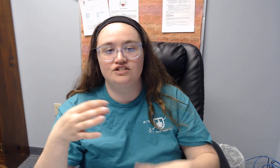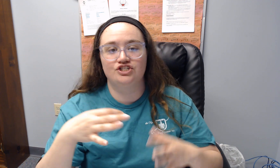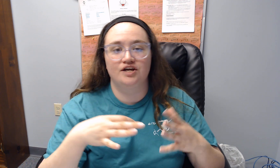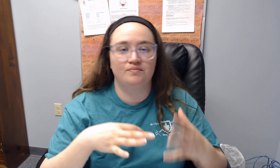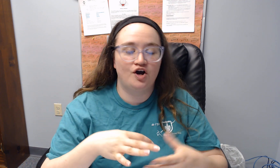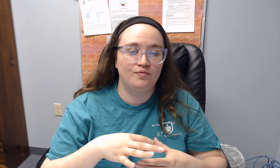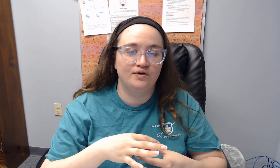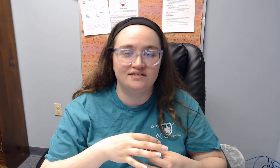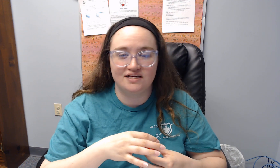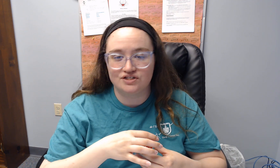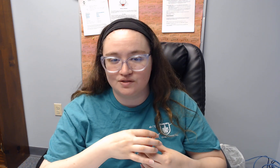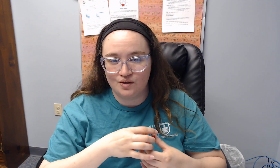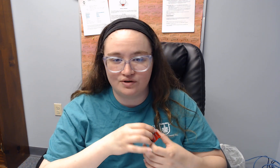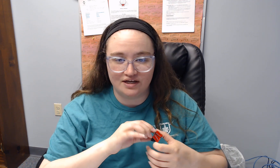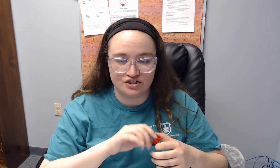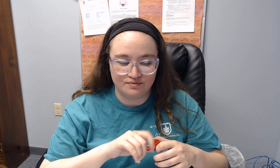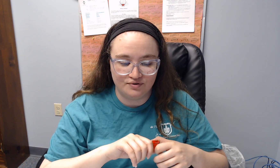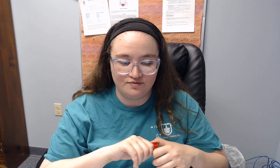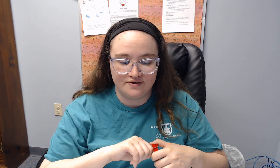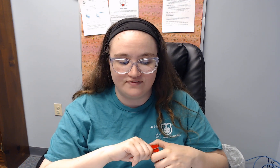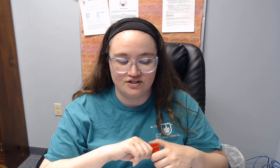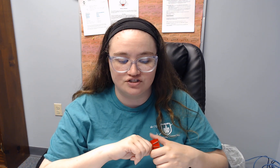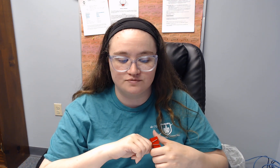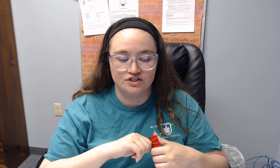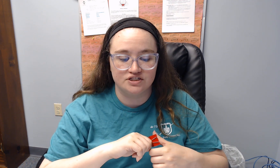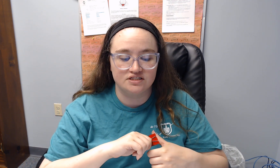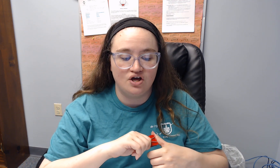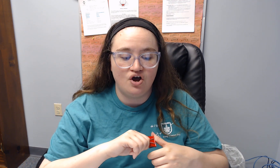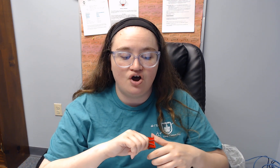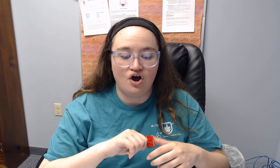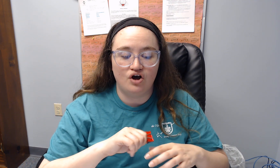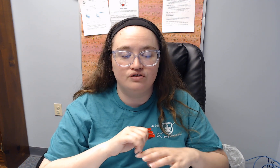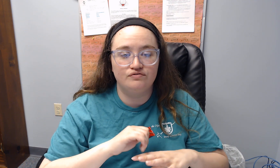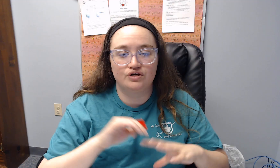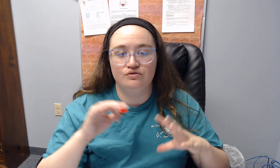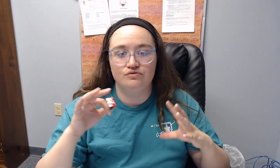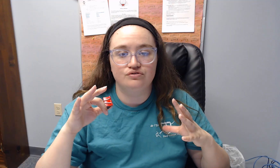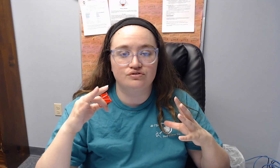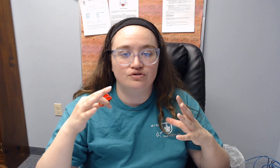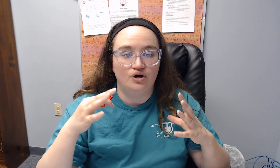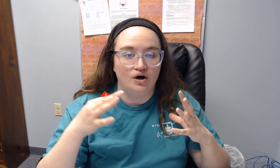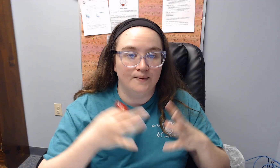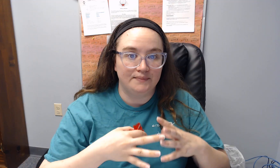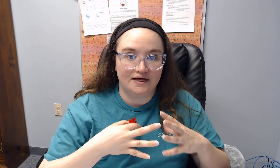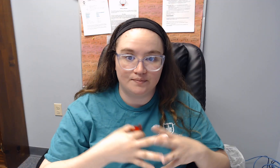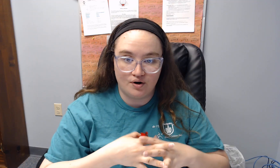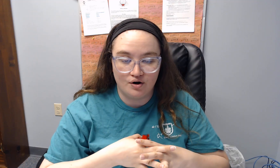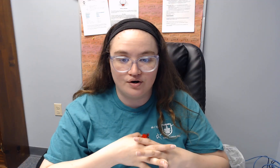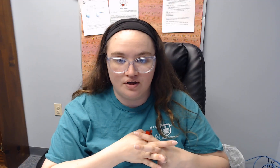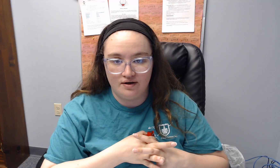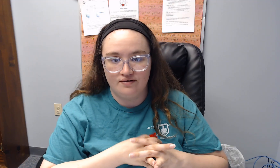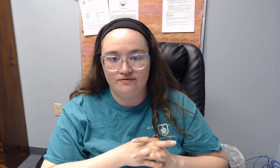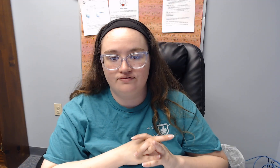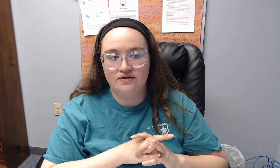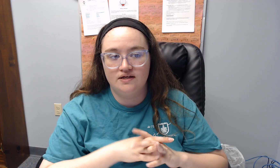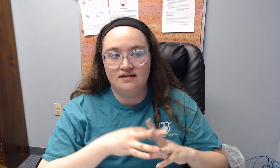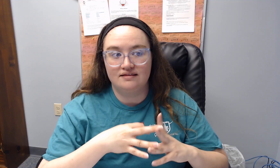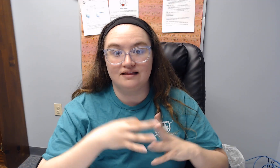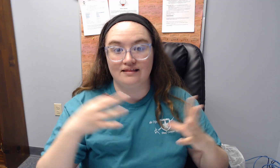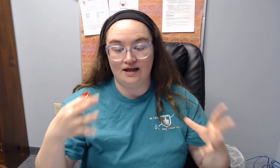shape, palm orientation, location, movement, facial expressions. All of those are a big part of the